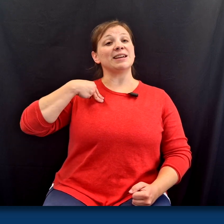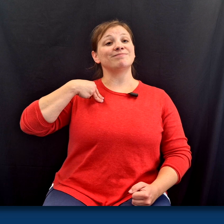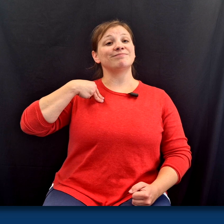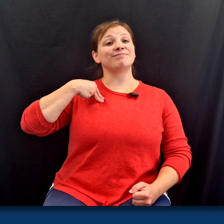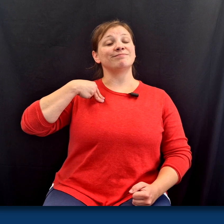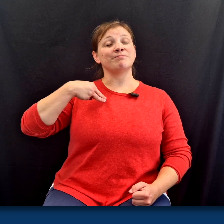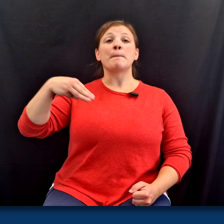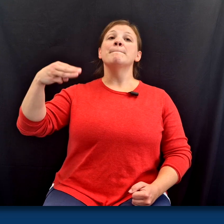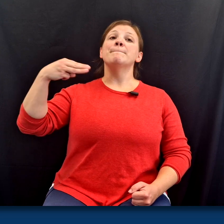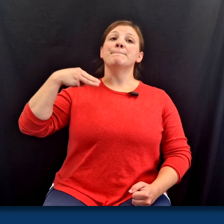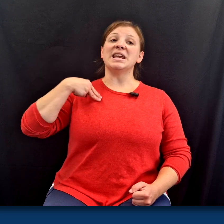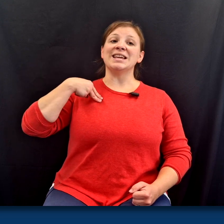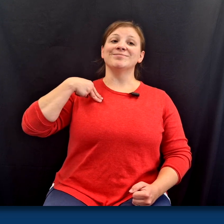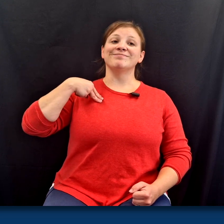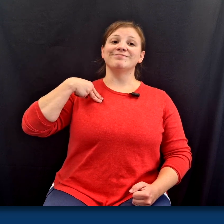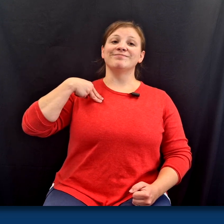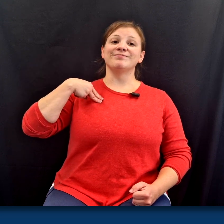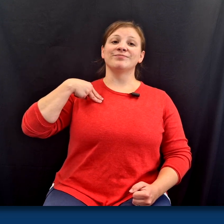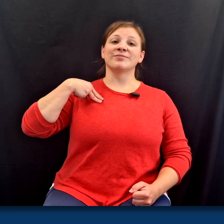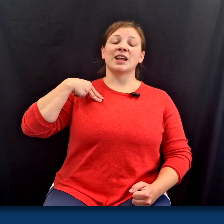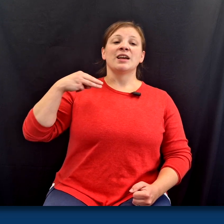Me. Me.